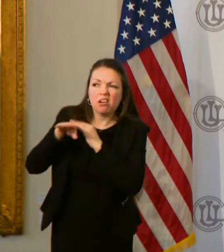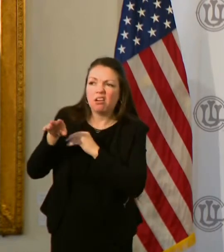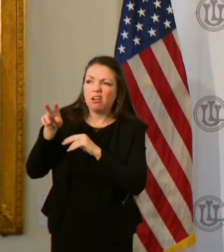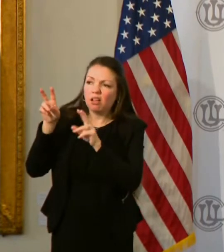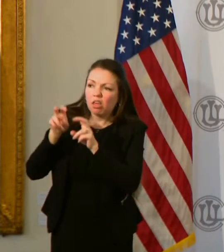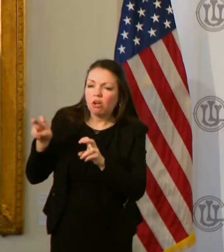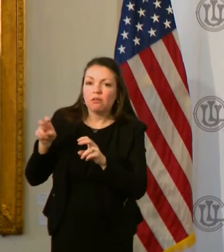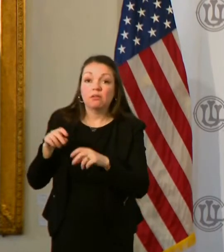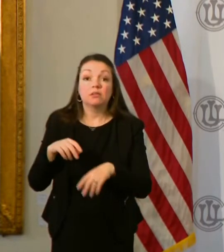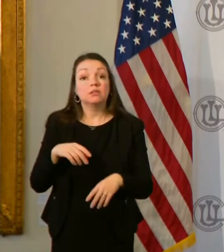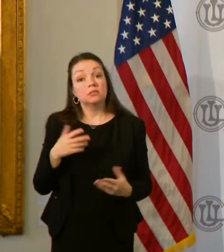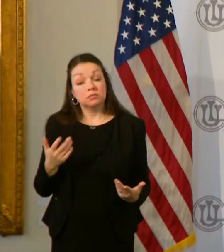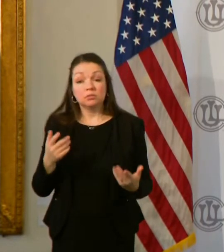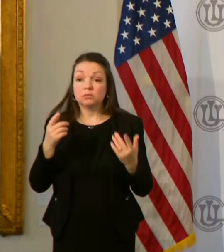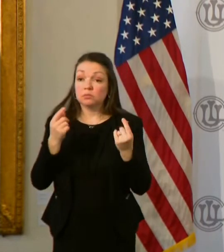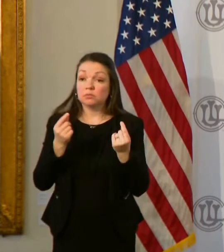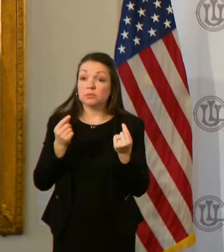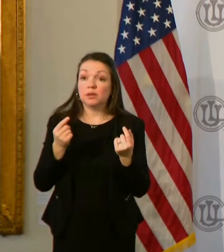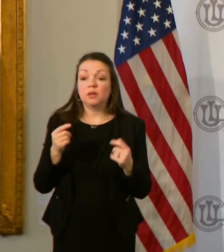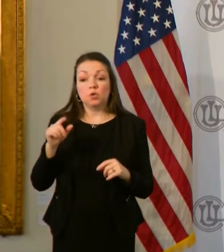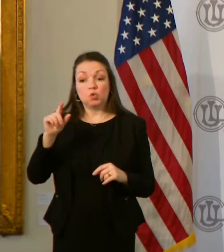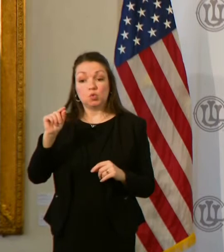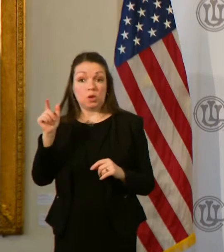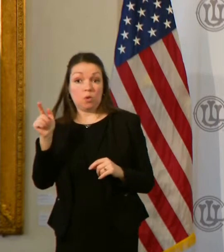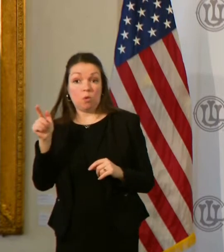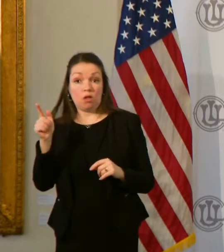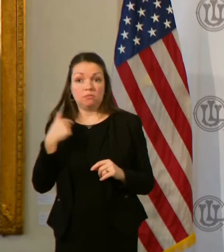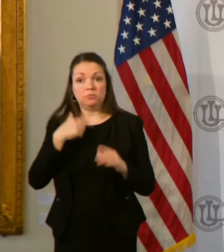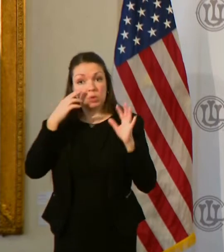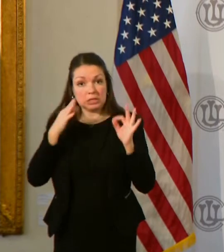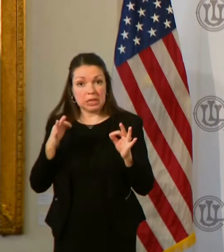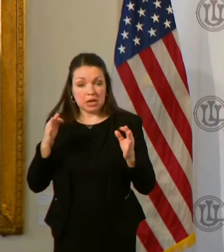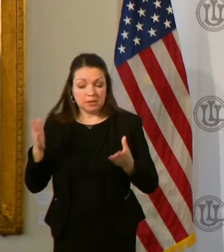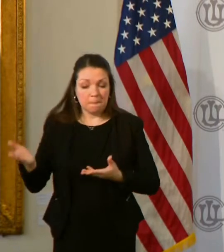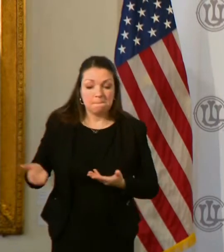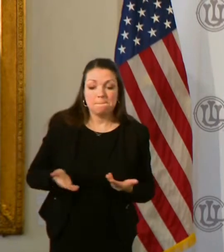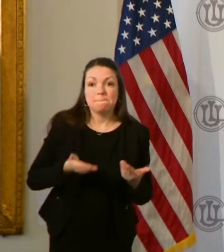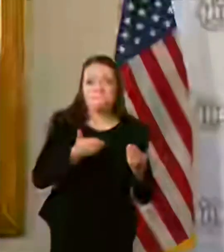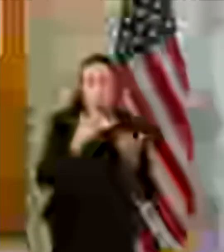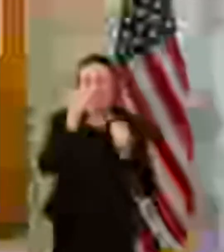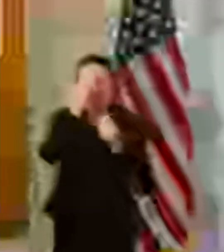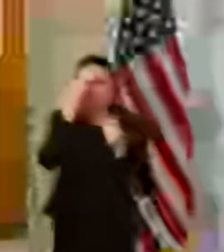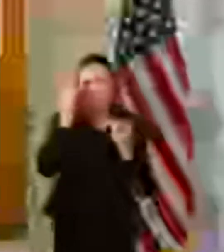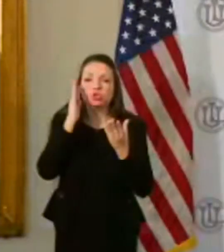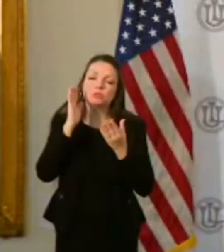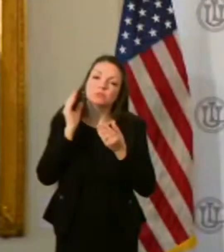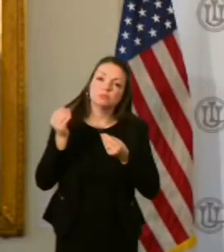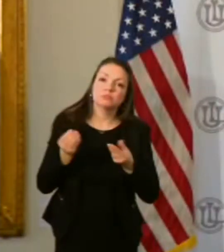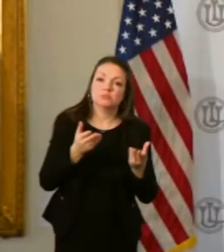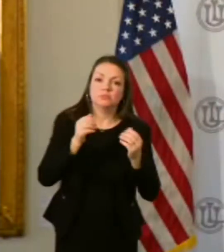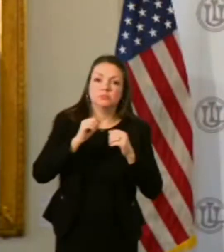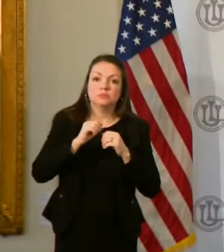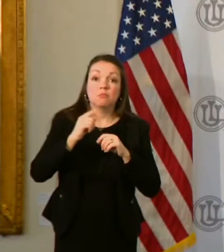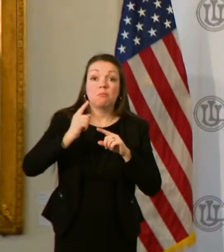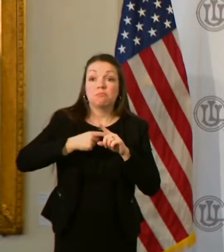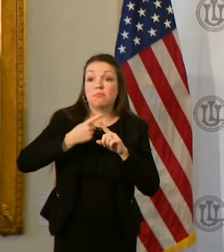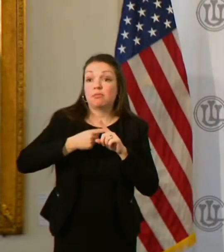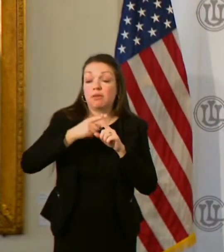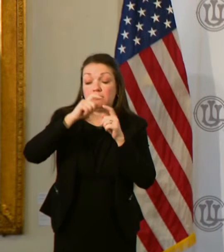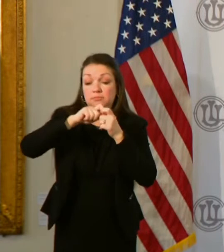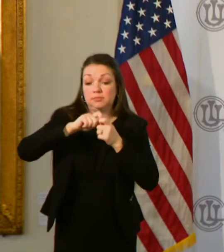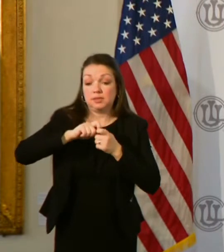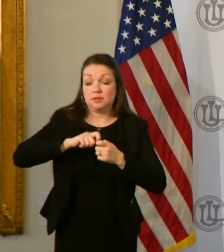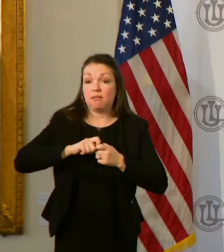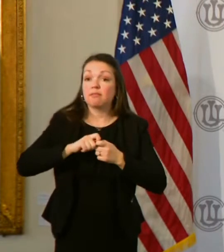2021, we decided to bring the information to our partners. And we began sending monthly